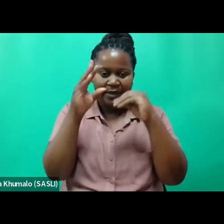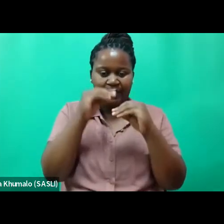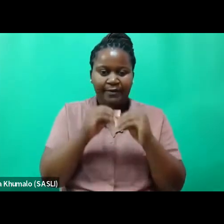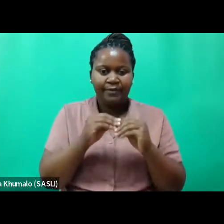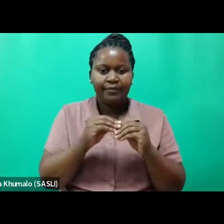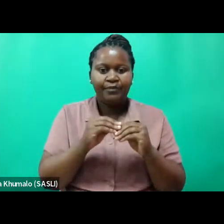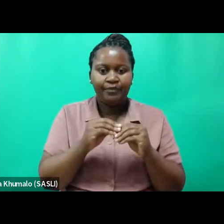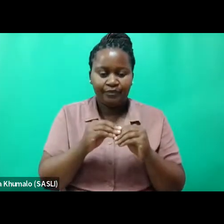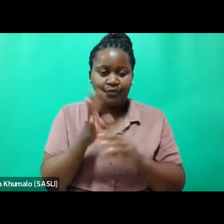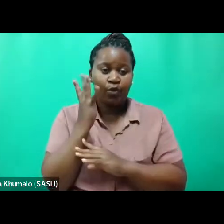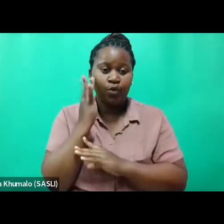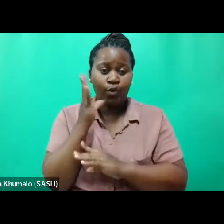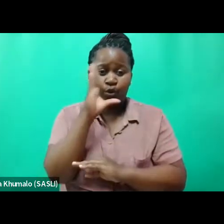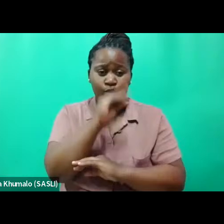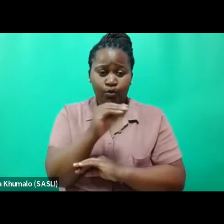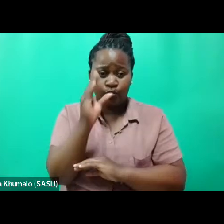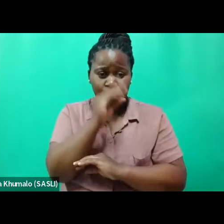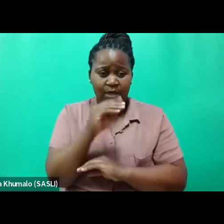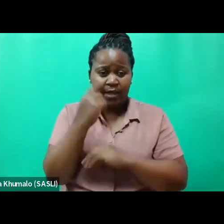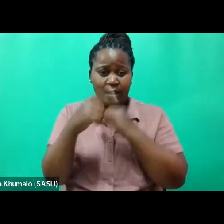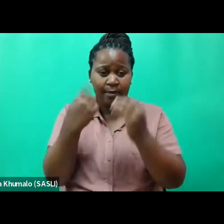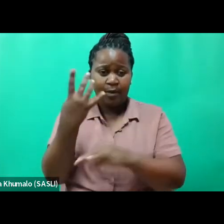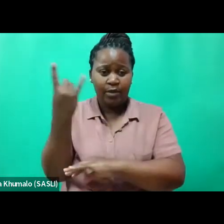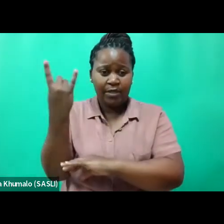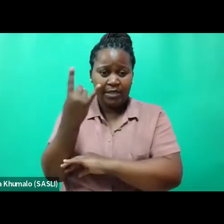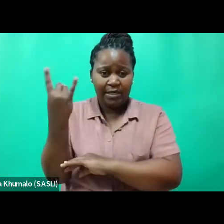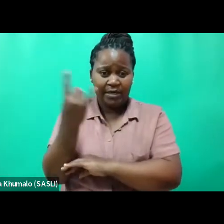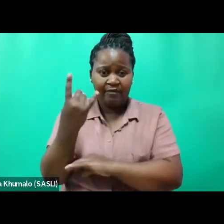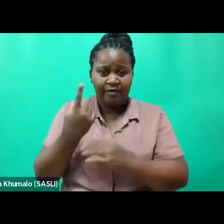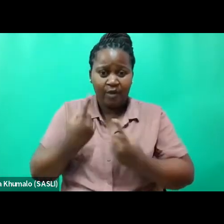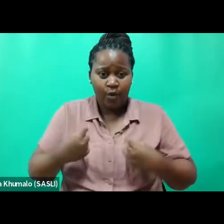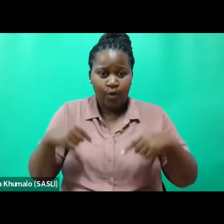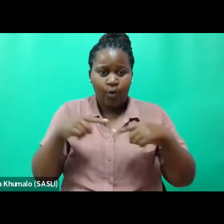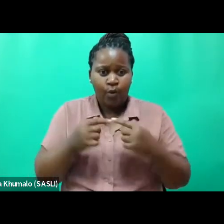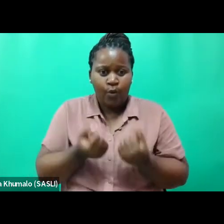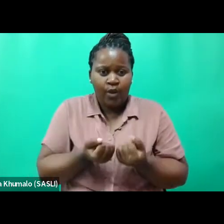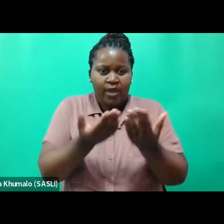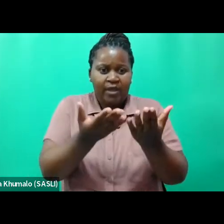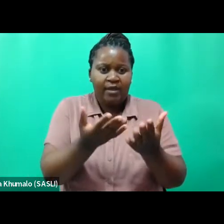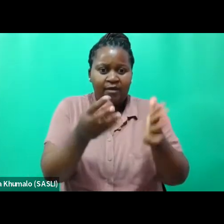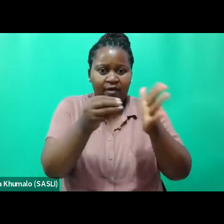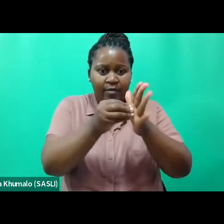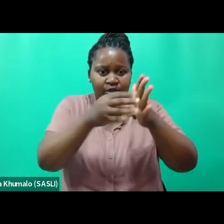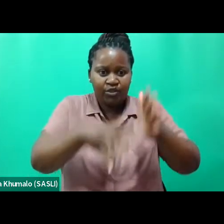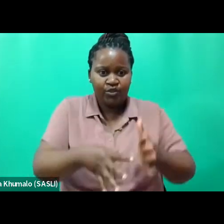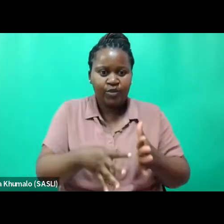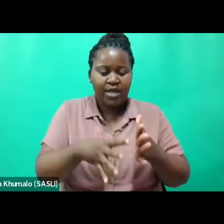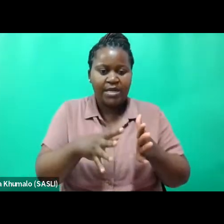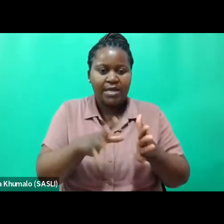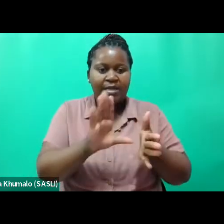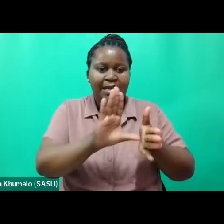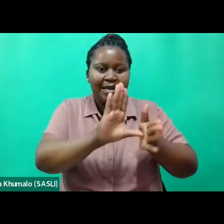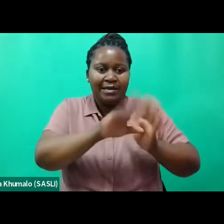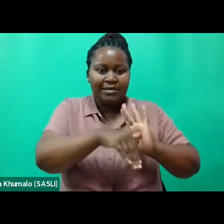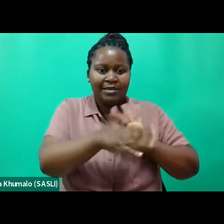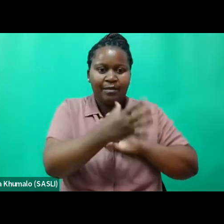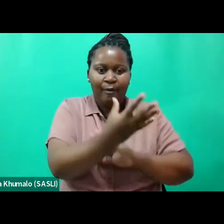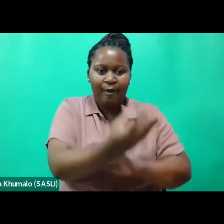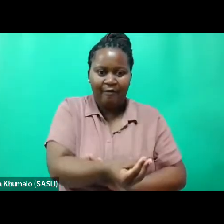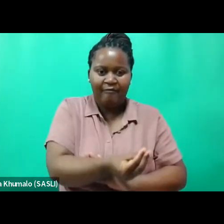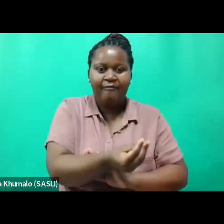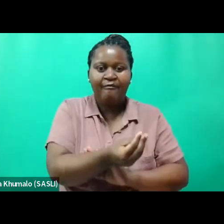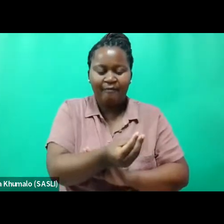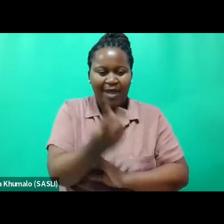of routers that will accommodate students living with disabilities, I